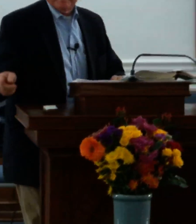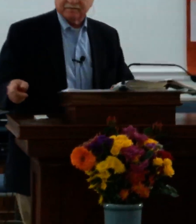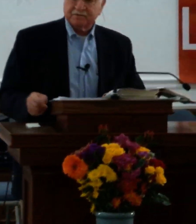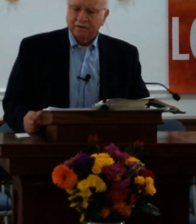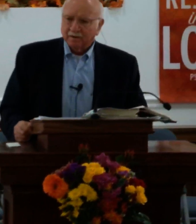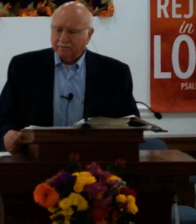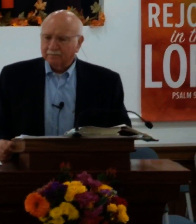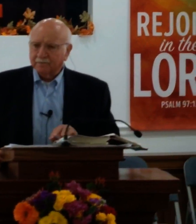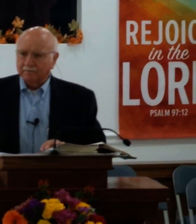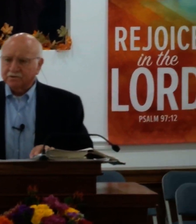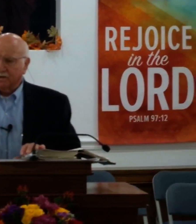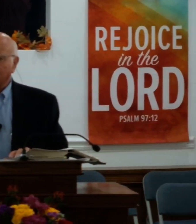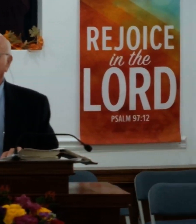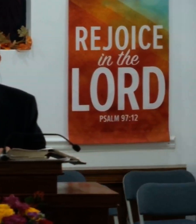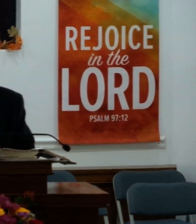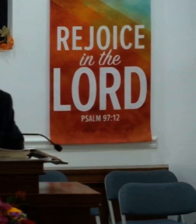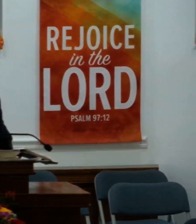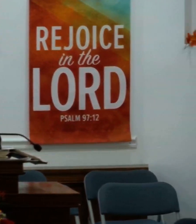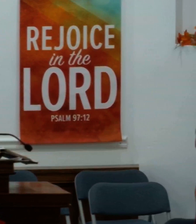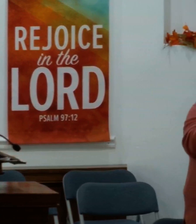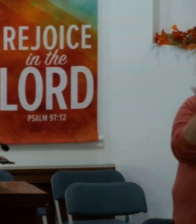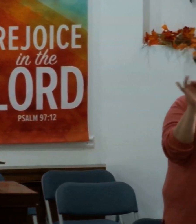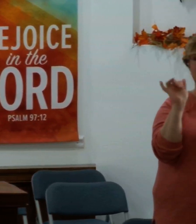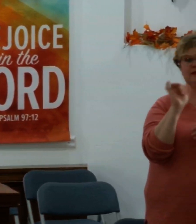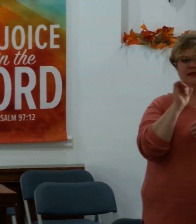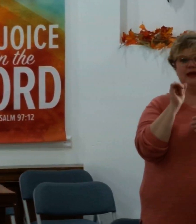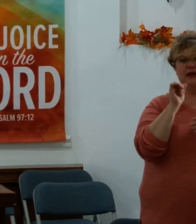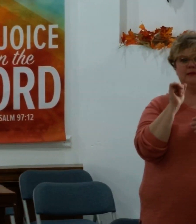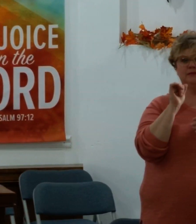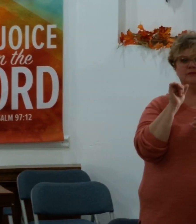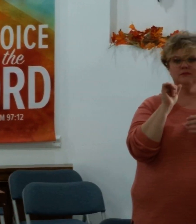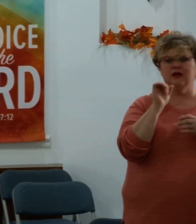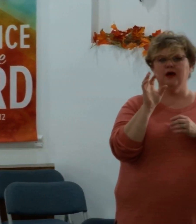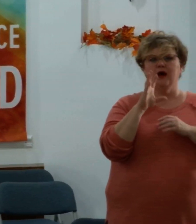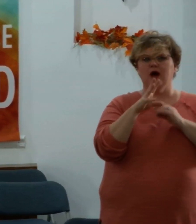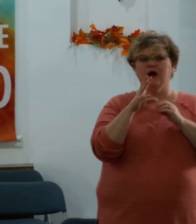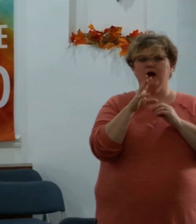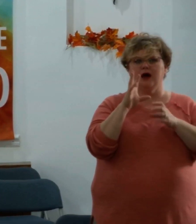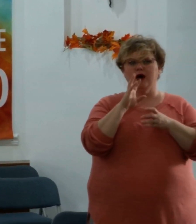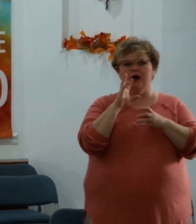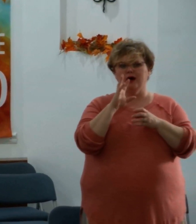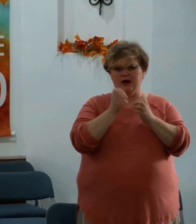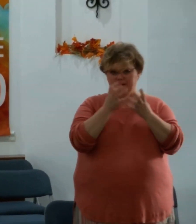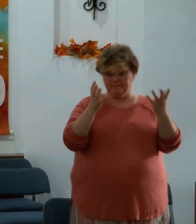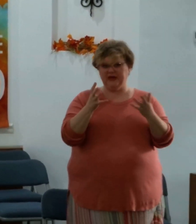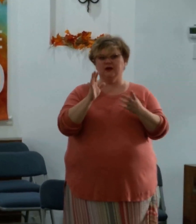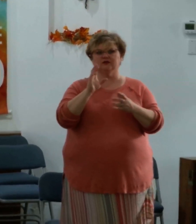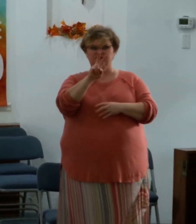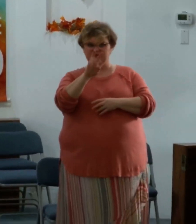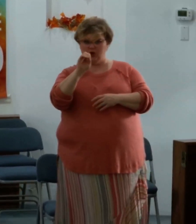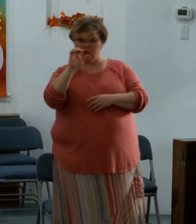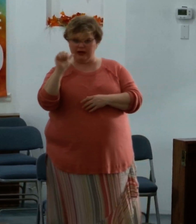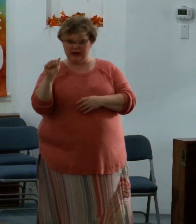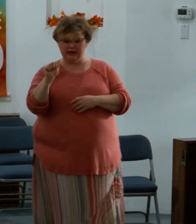same amount of check to my VOA, because that's my church family back over at Volunteers of America. And every pastor